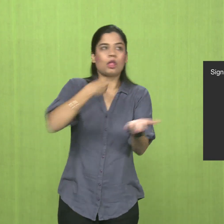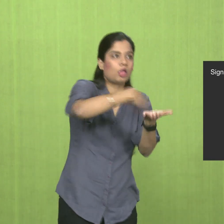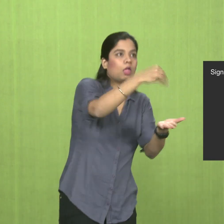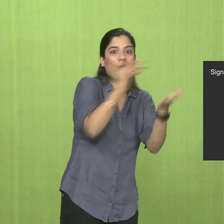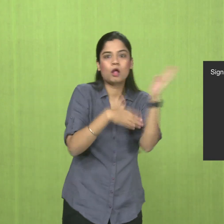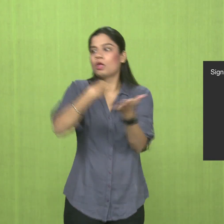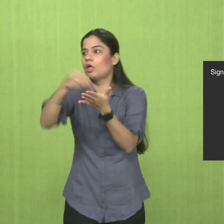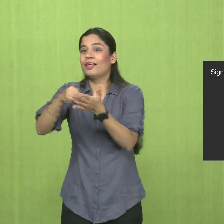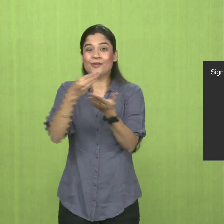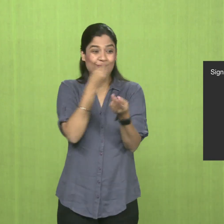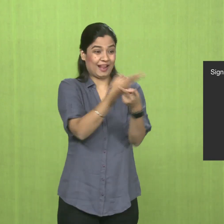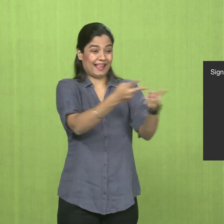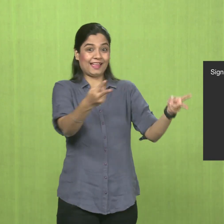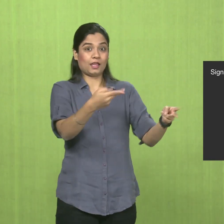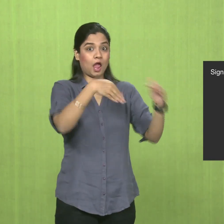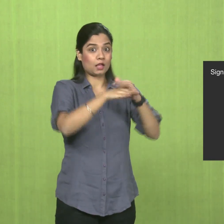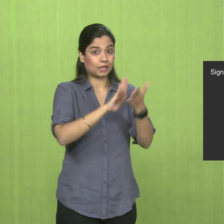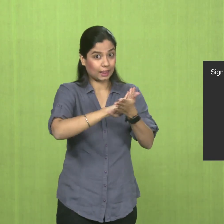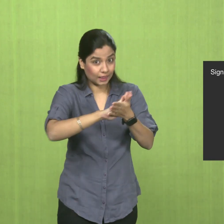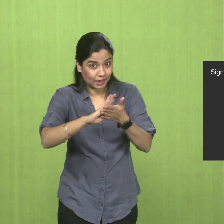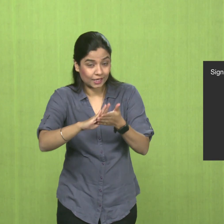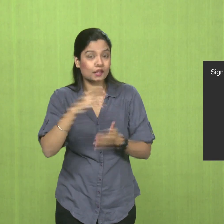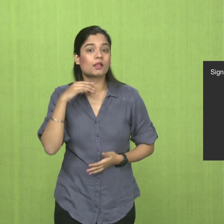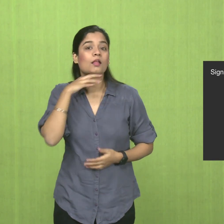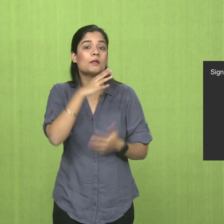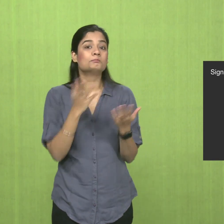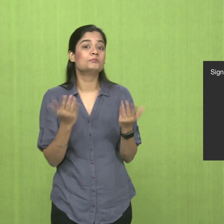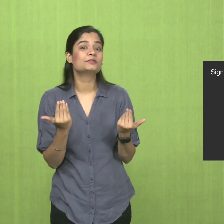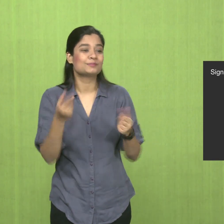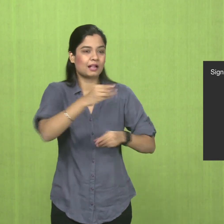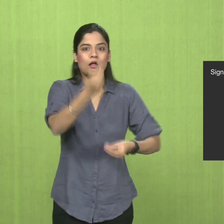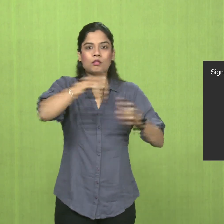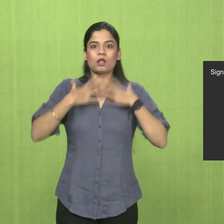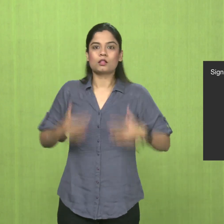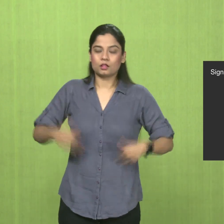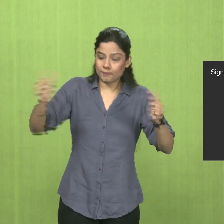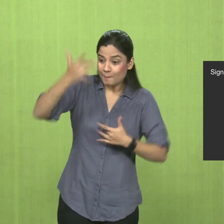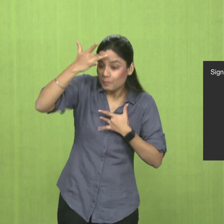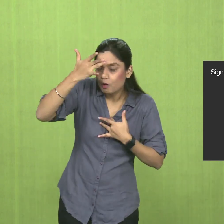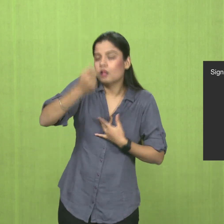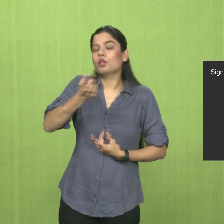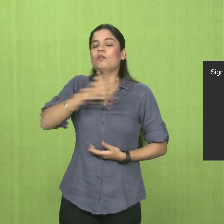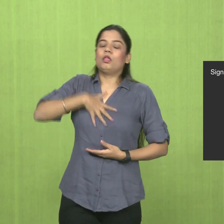food in the train, and then kids are hungry, we are hungry, we have to buy food from the train, which might not be